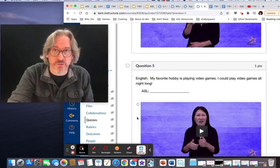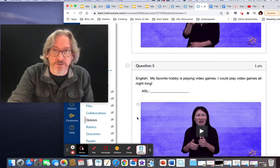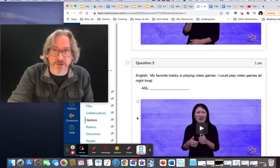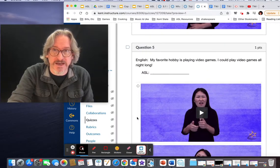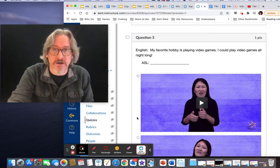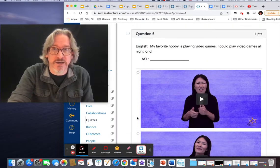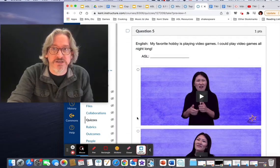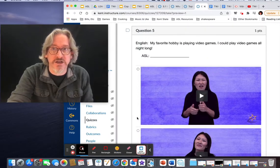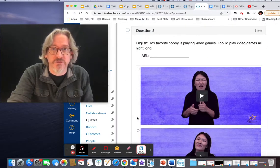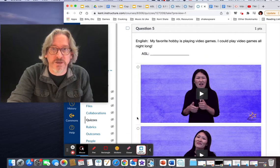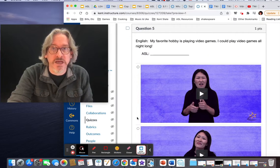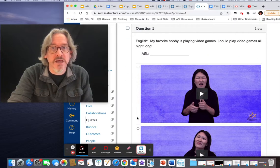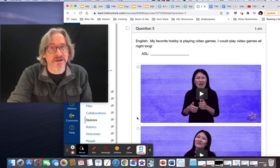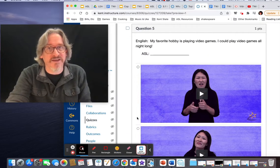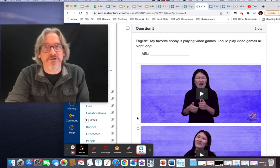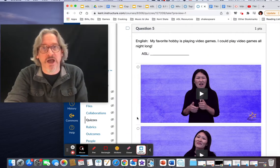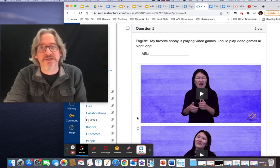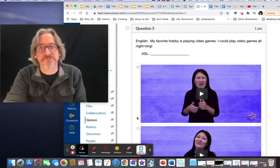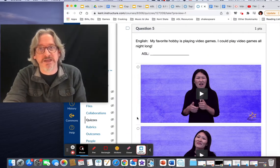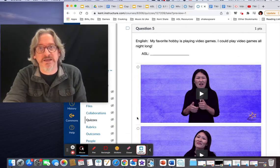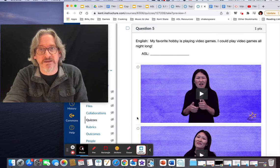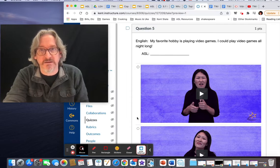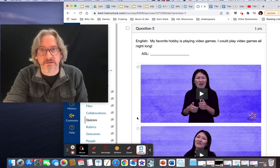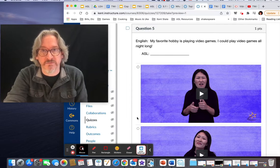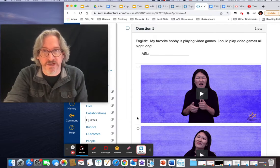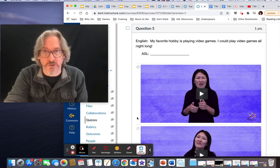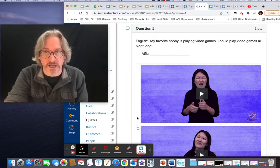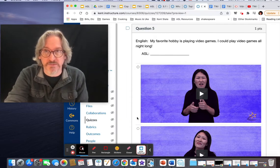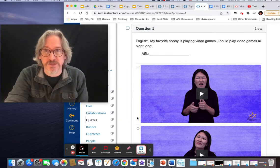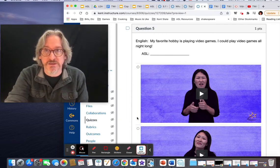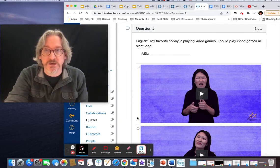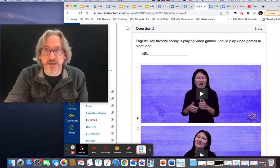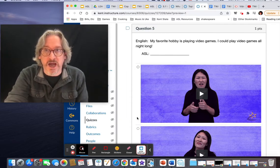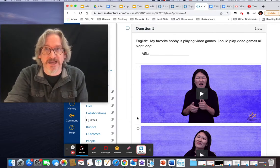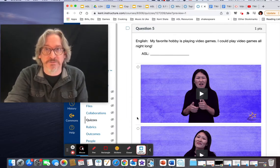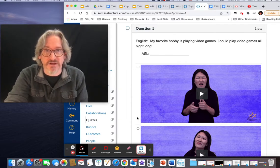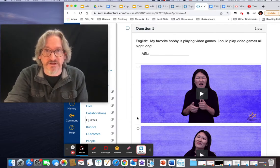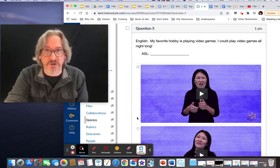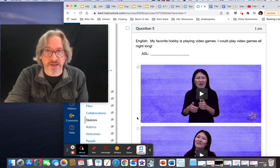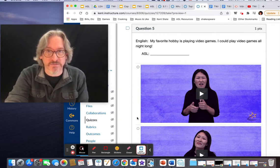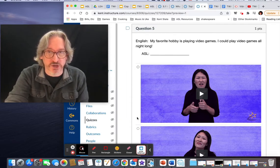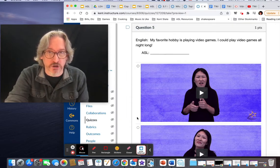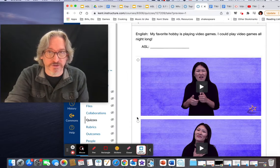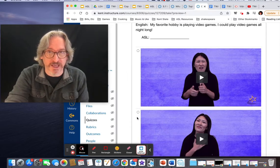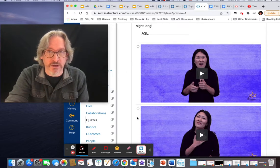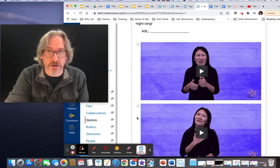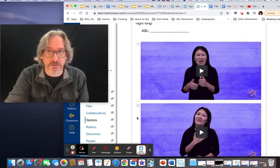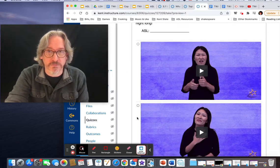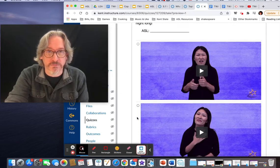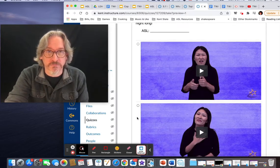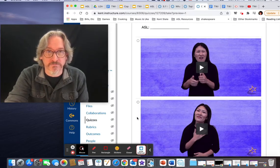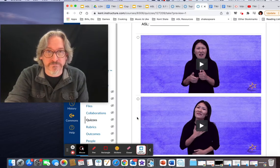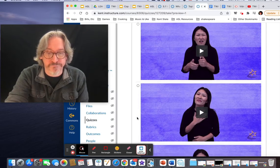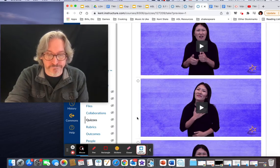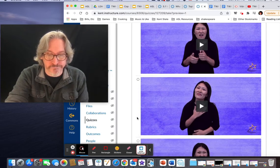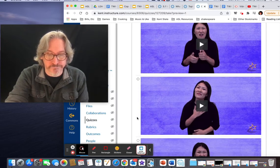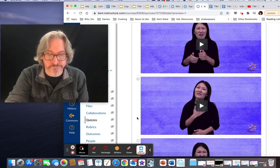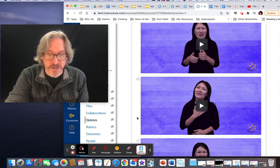things will be good. Now, here's another one. My favorite hobby is playing video games. I could play video games all night long.